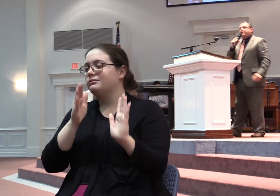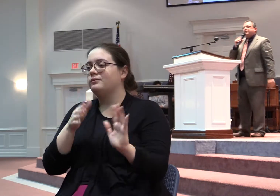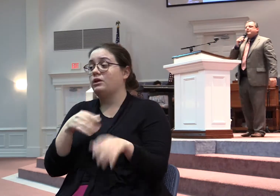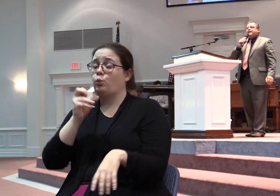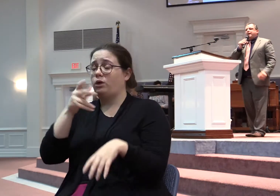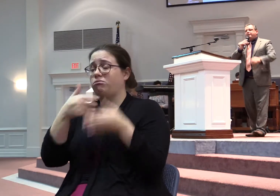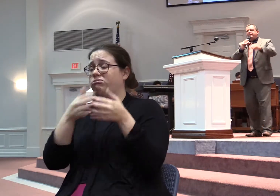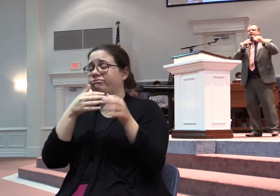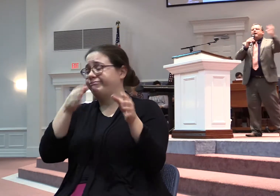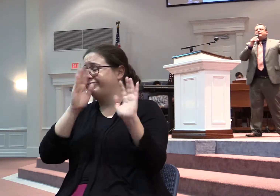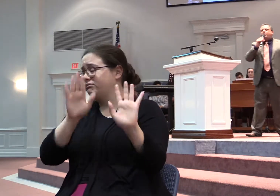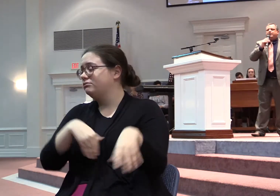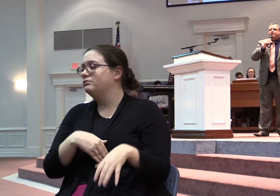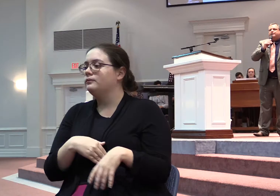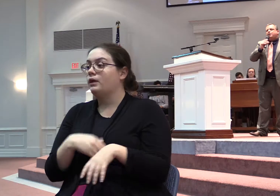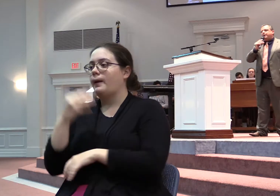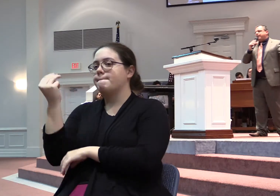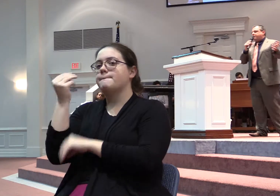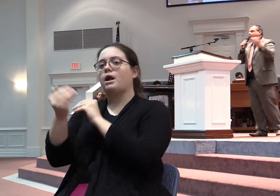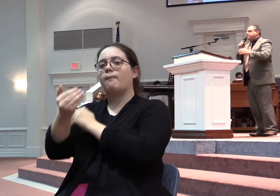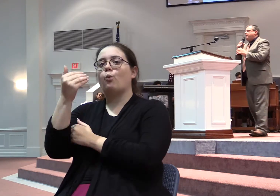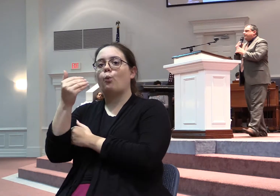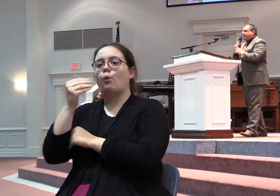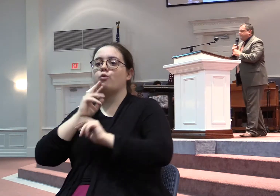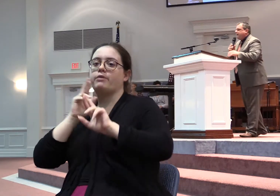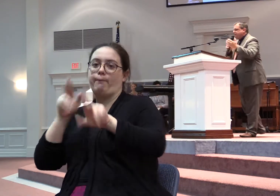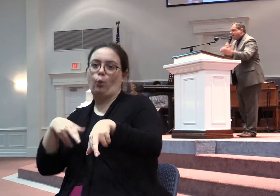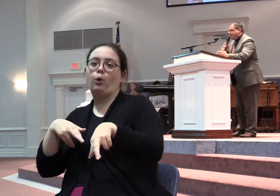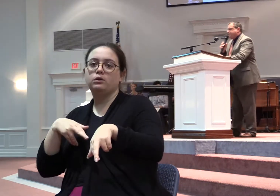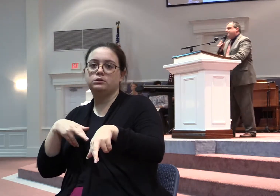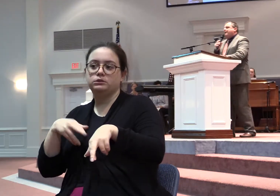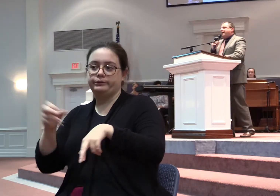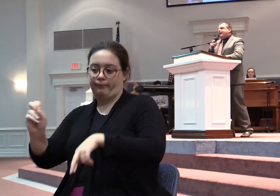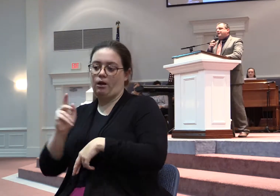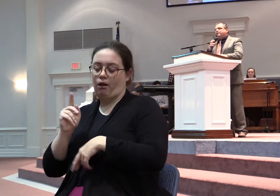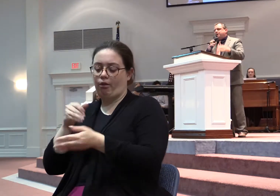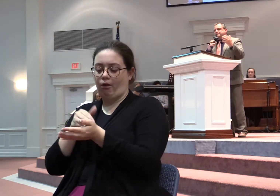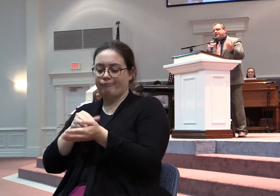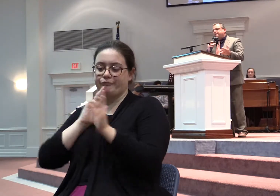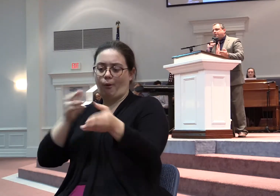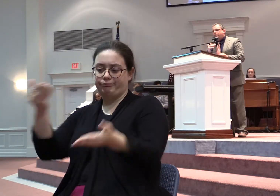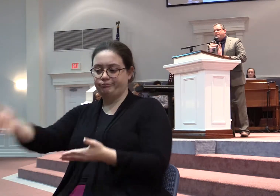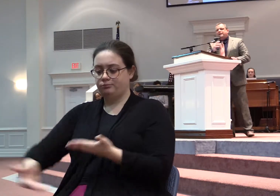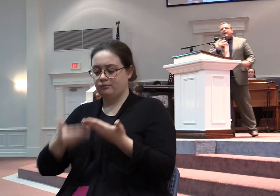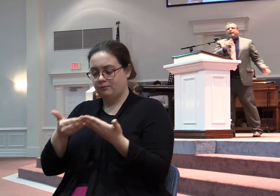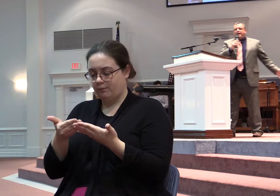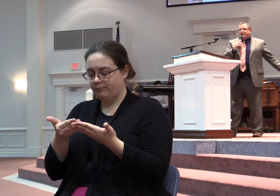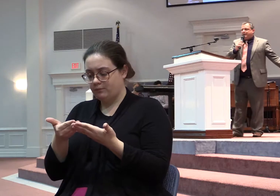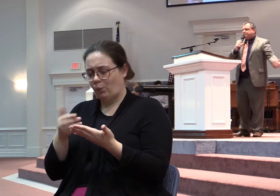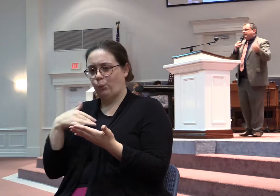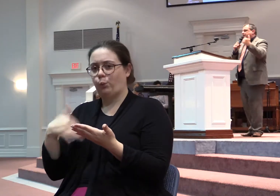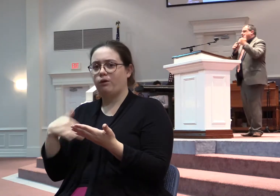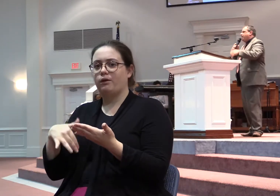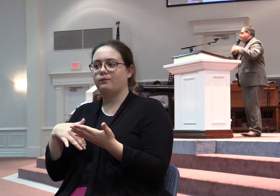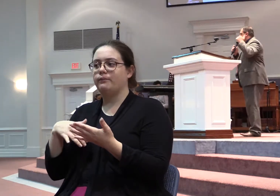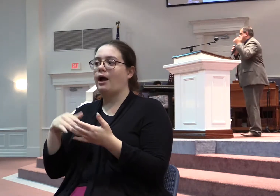okay, whatever. And then Monday morning, we got the reports back from the doctor, and we were sitting in the room, and